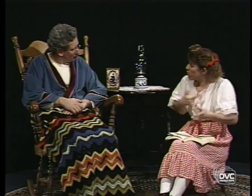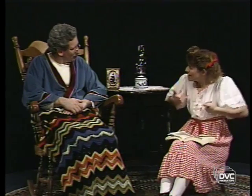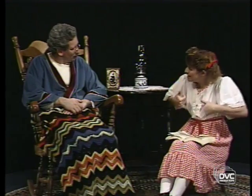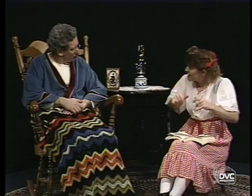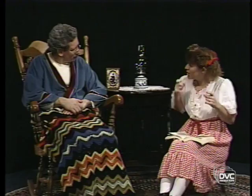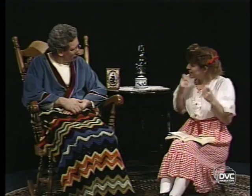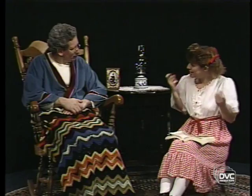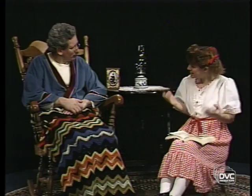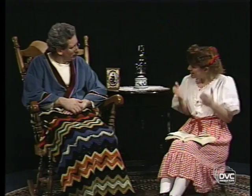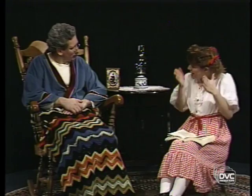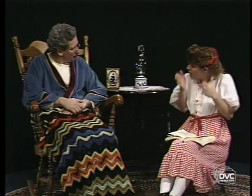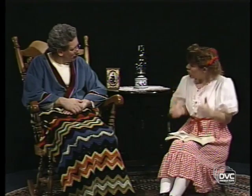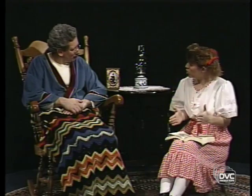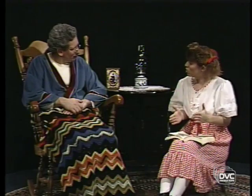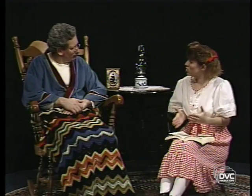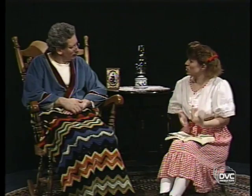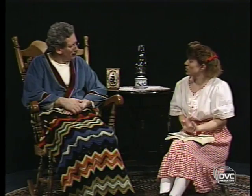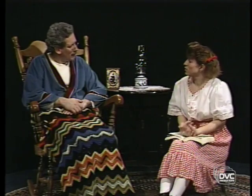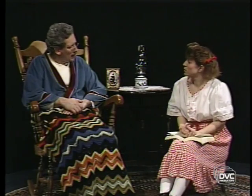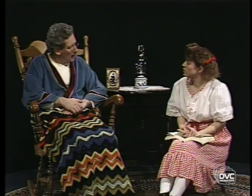us while we were still